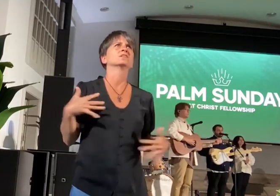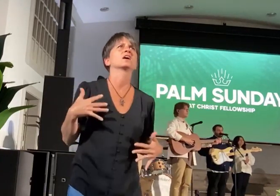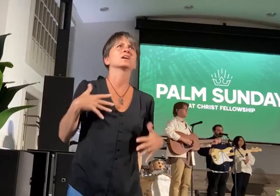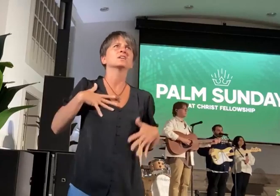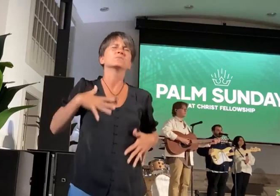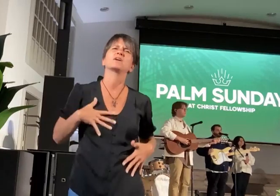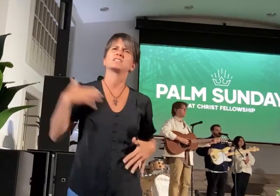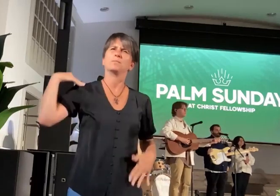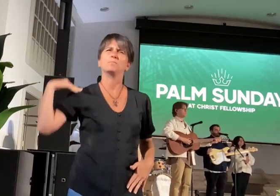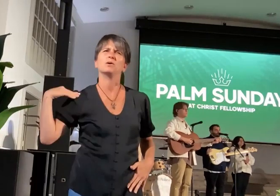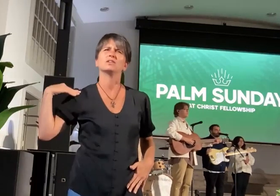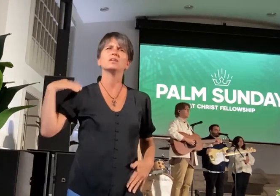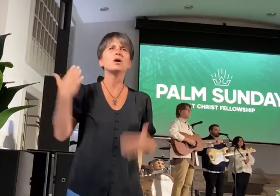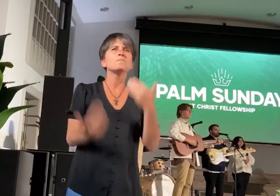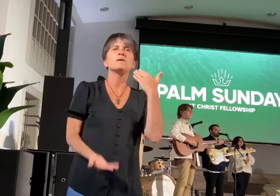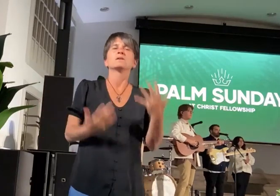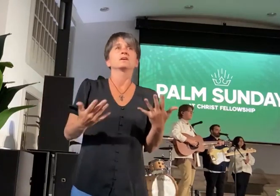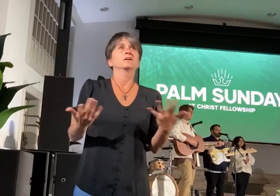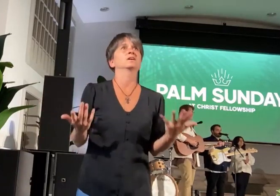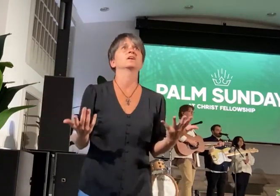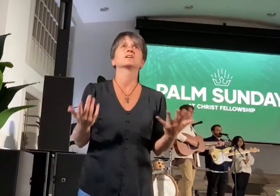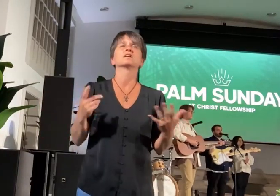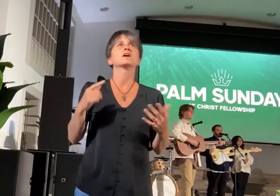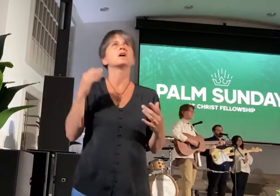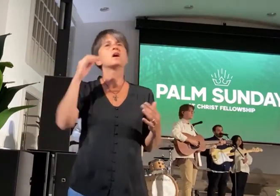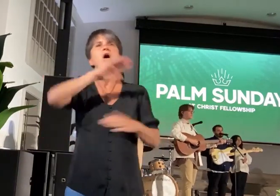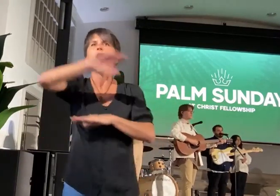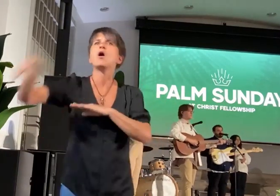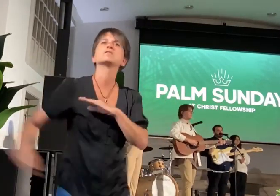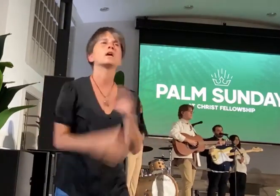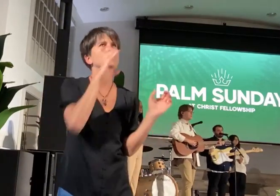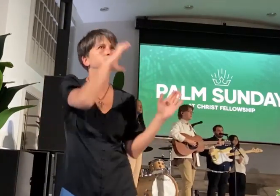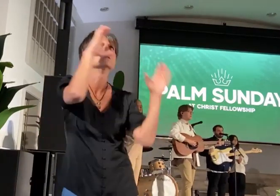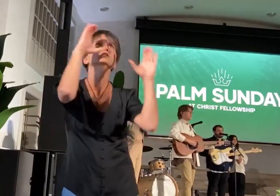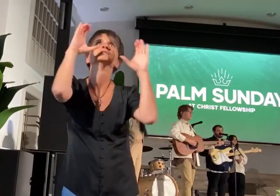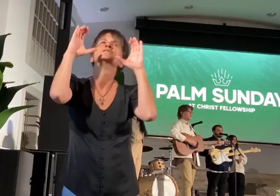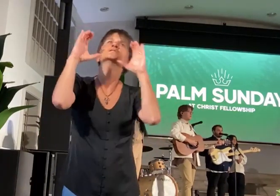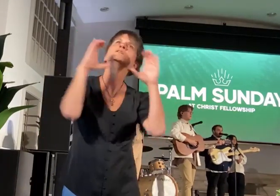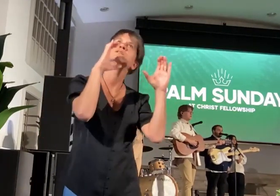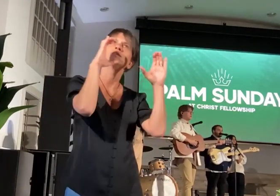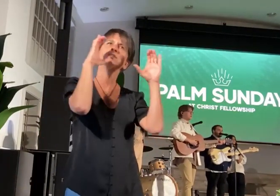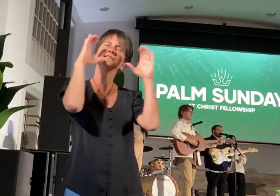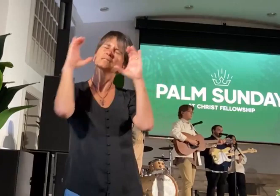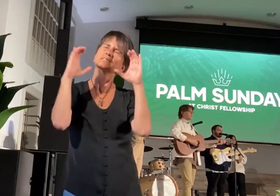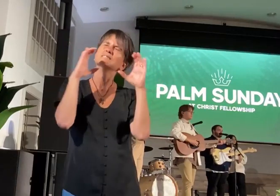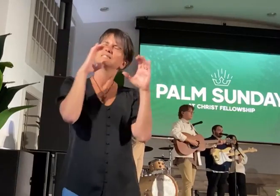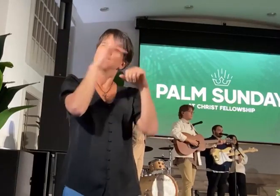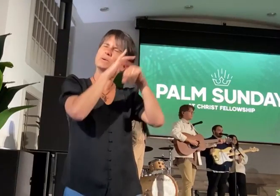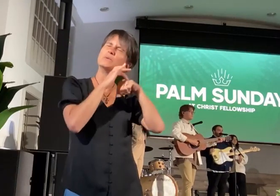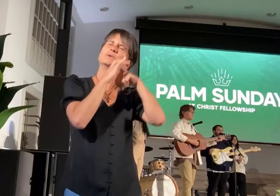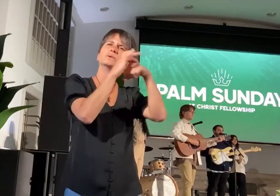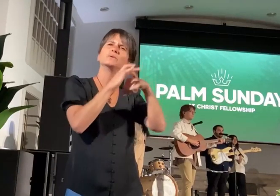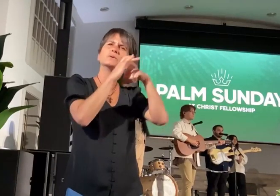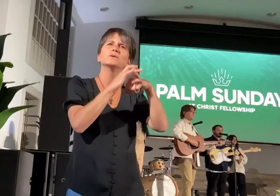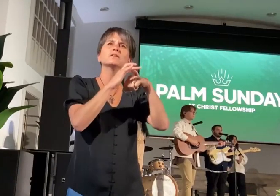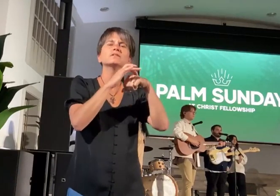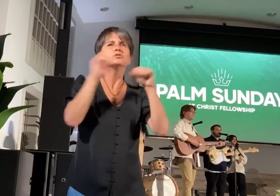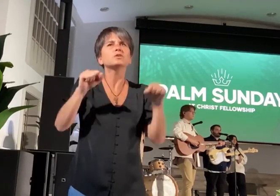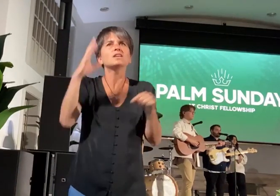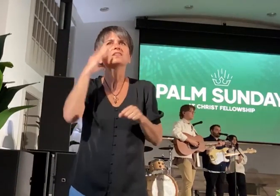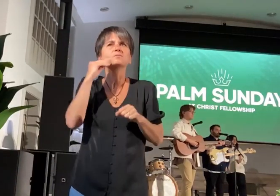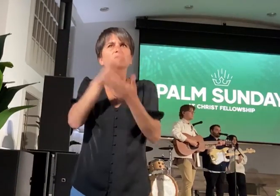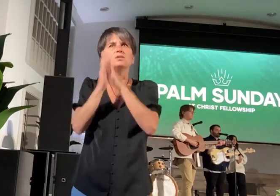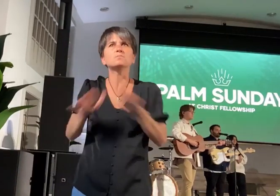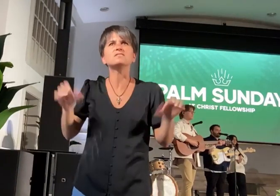it's depression. Something that is literally keeping you awake at night. What I described earlier, that your mind could have peace that passes understanding. You don't remember the